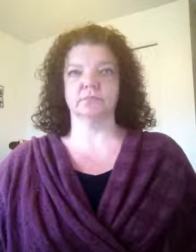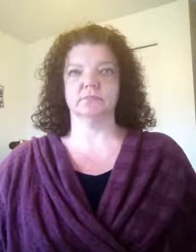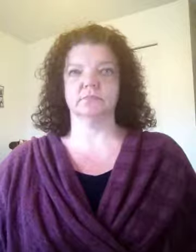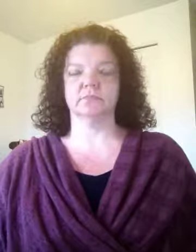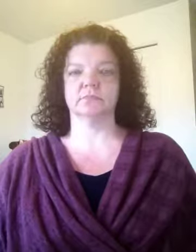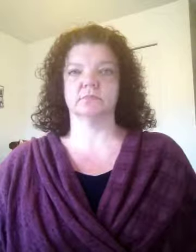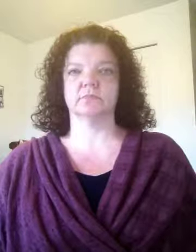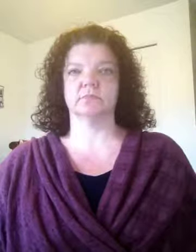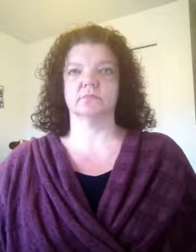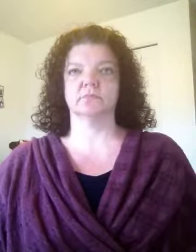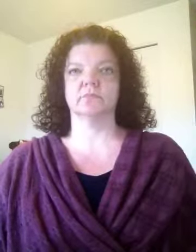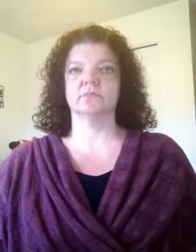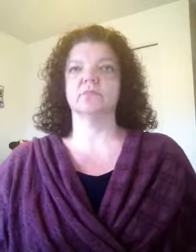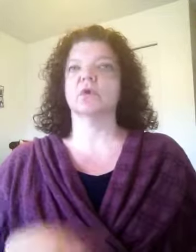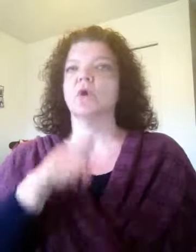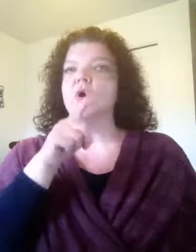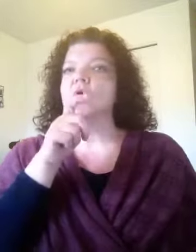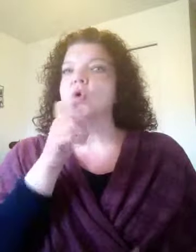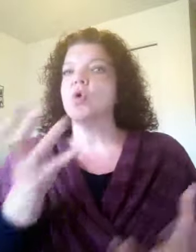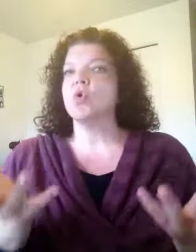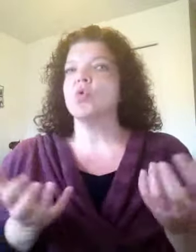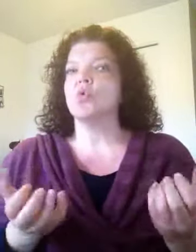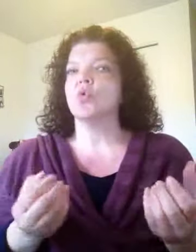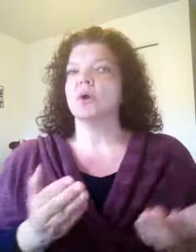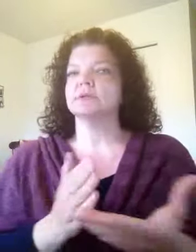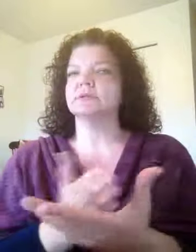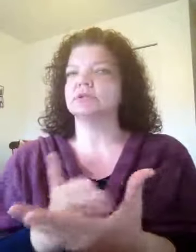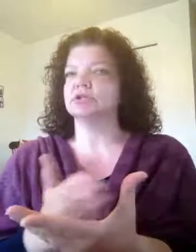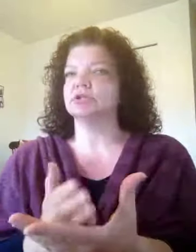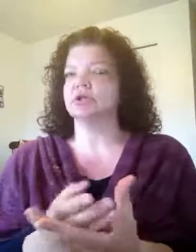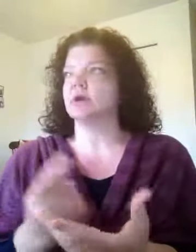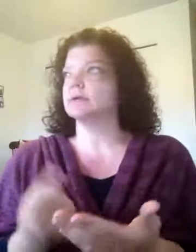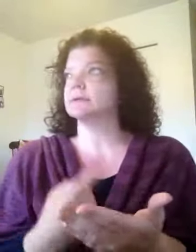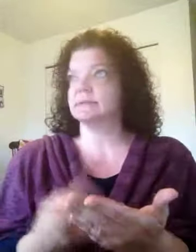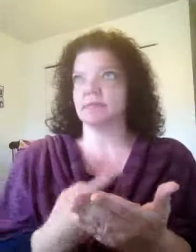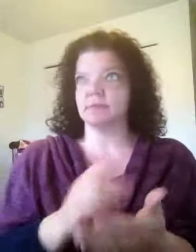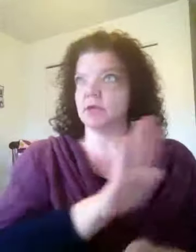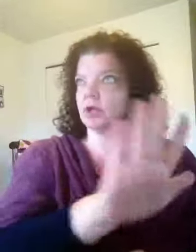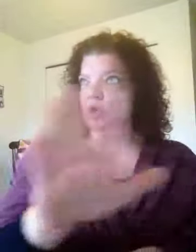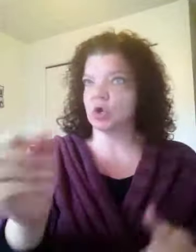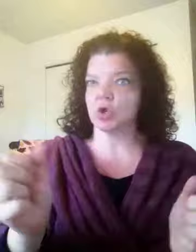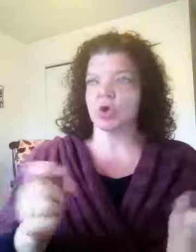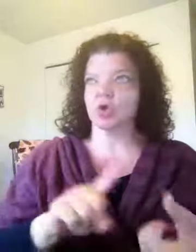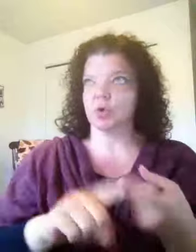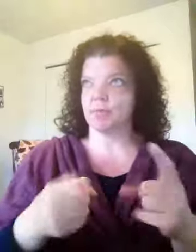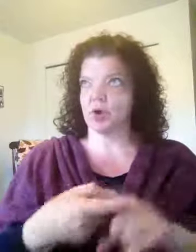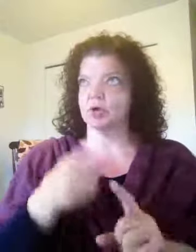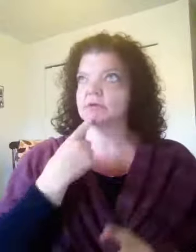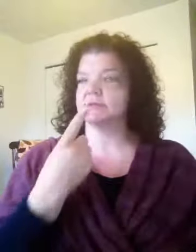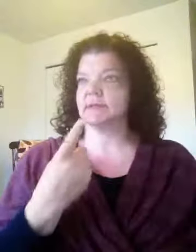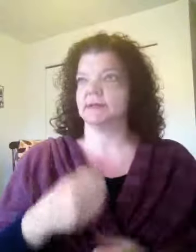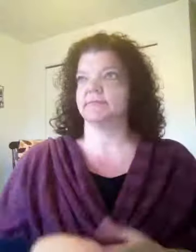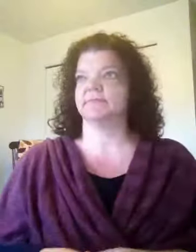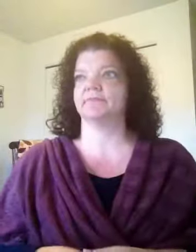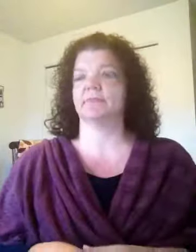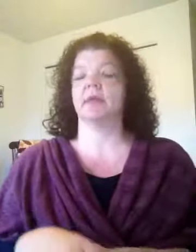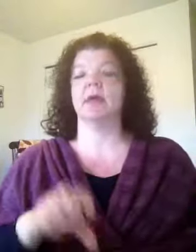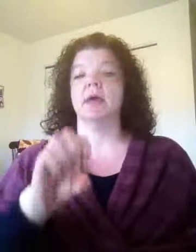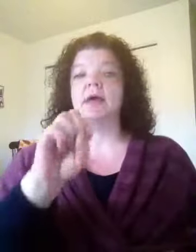to share one thing that your partner said about a landmark. Caitlin? Statue of Liberty. Statue of Liberty.